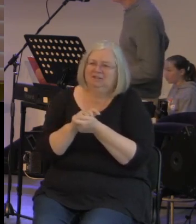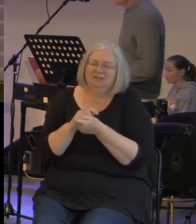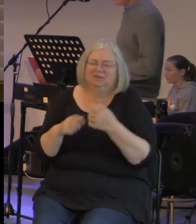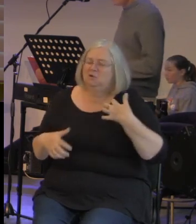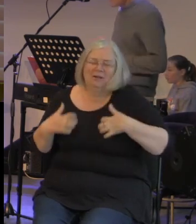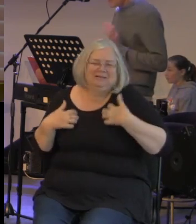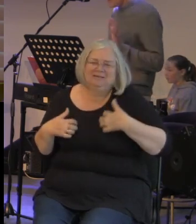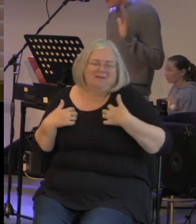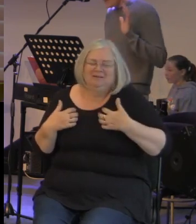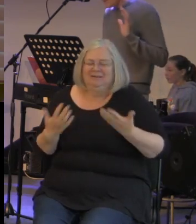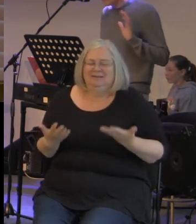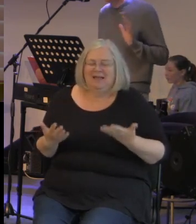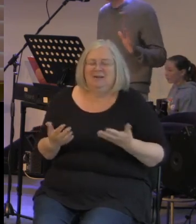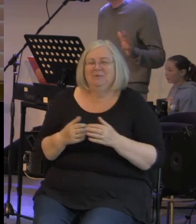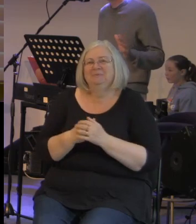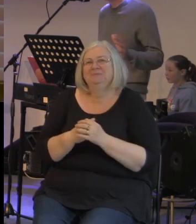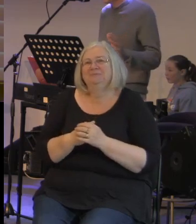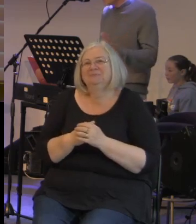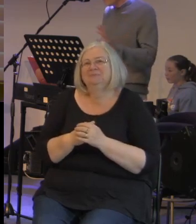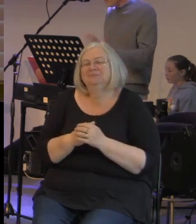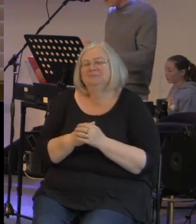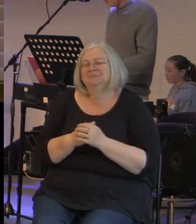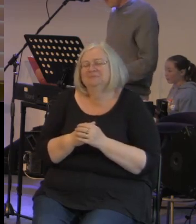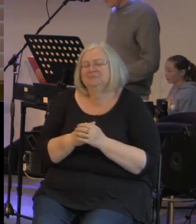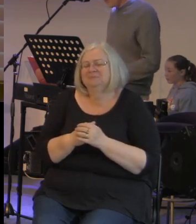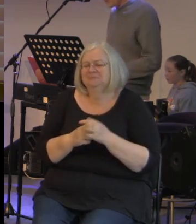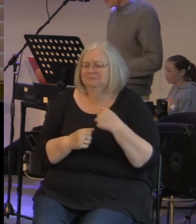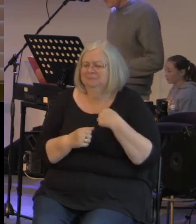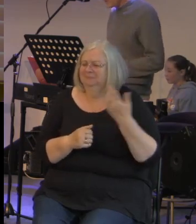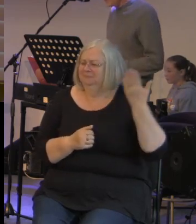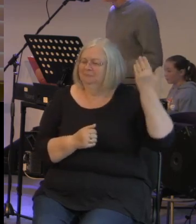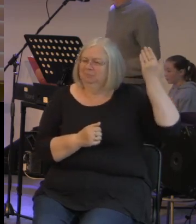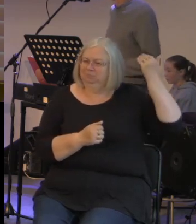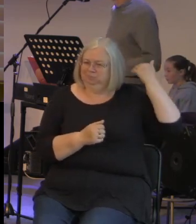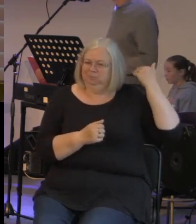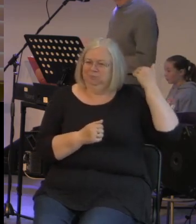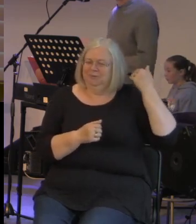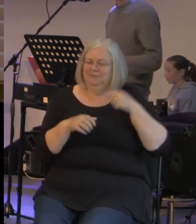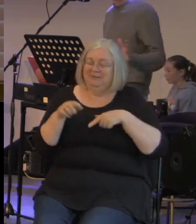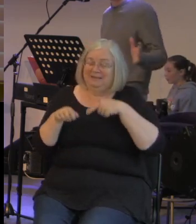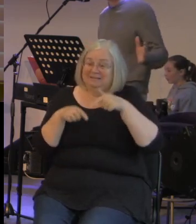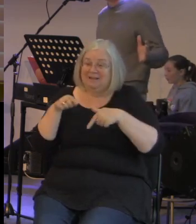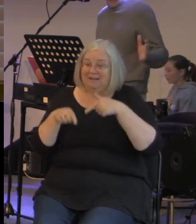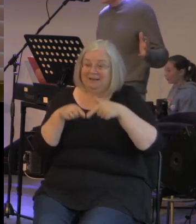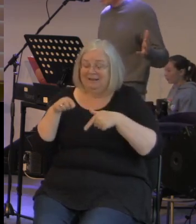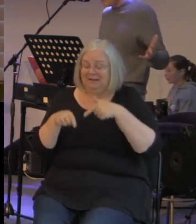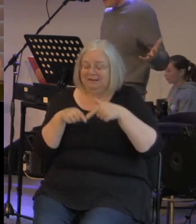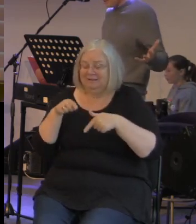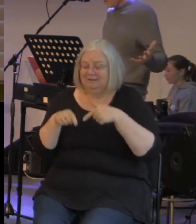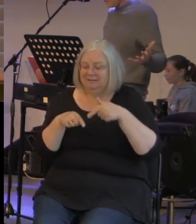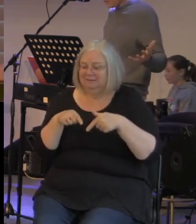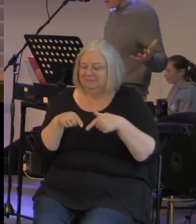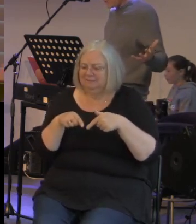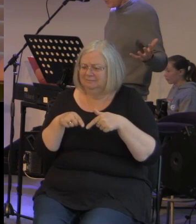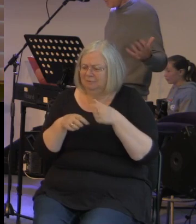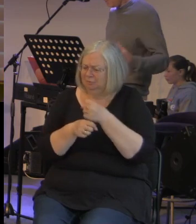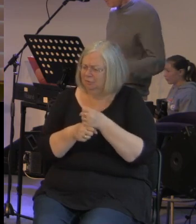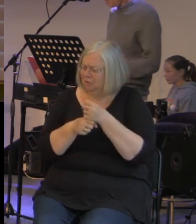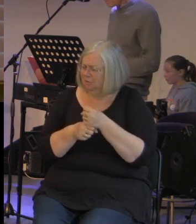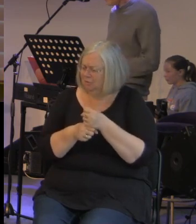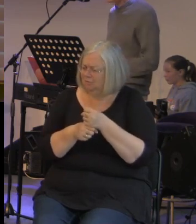ago, cycling to a church in the little village of Duffield to find that it was totally shut up and nobody was